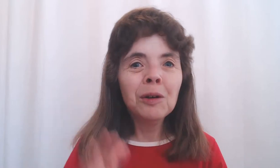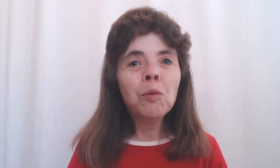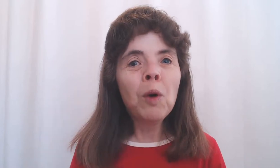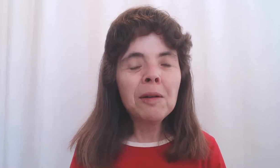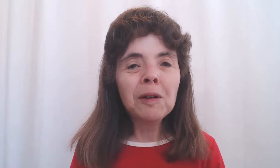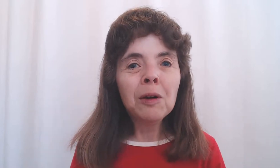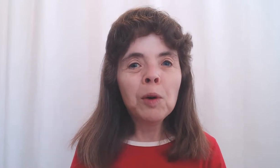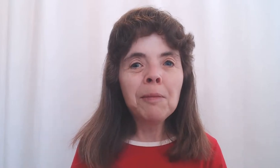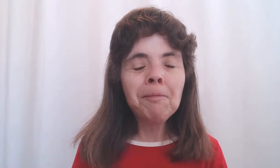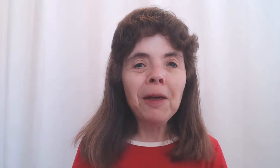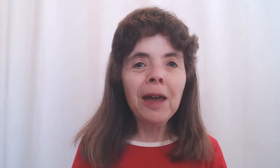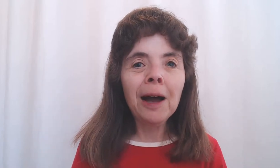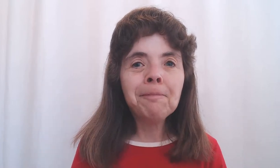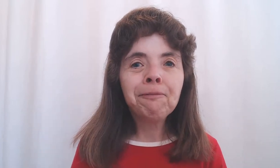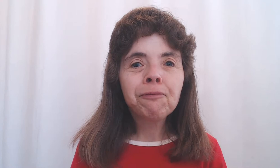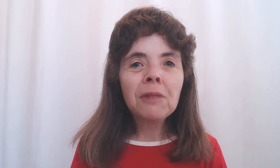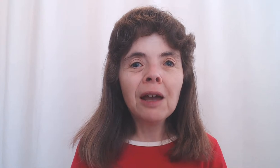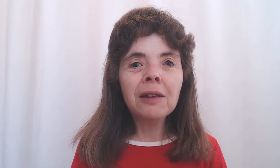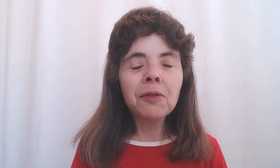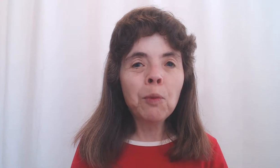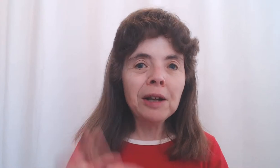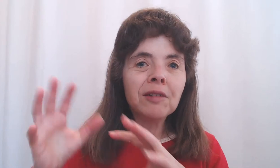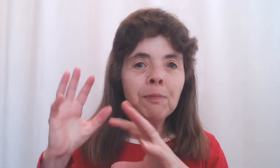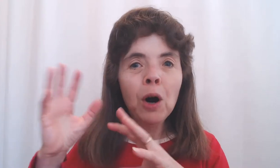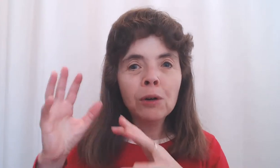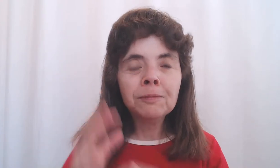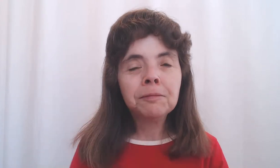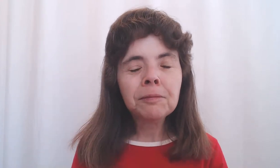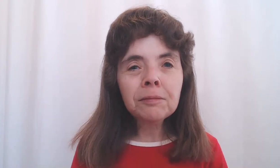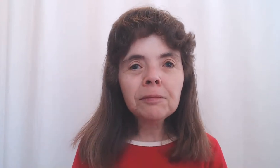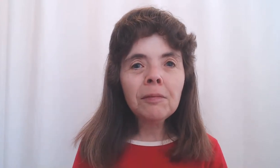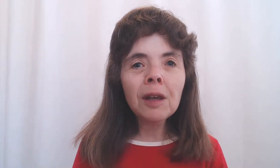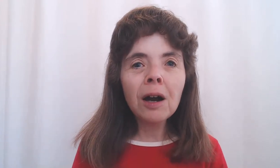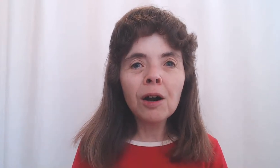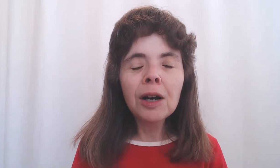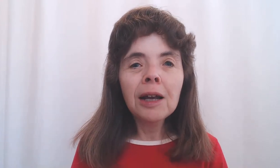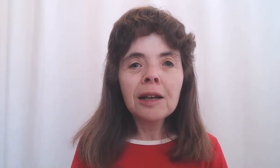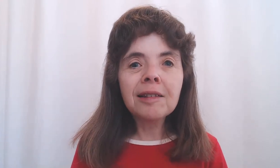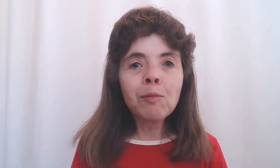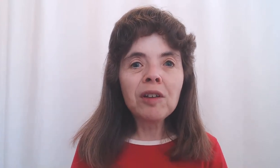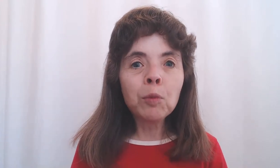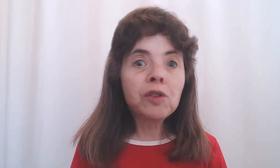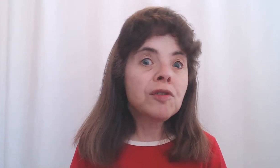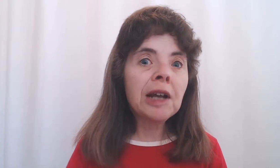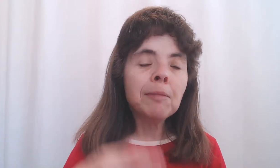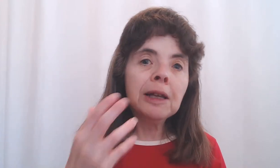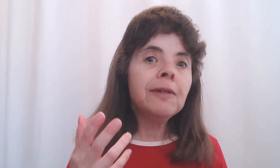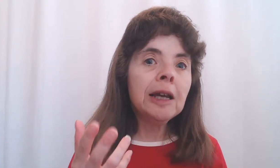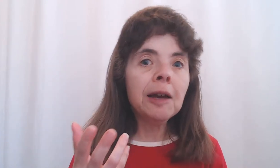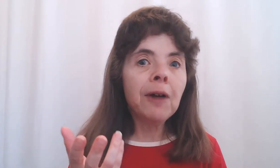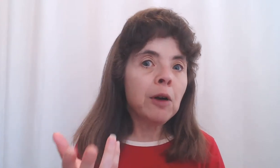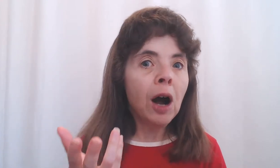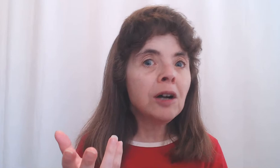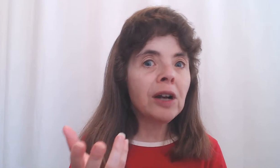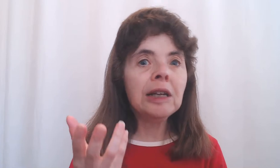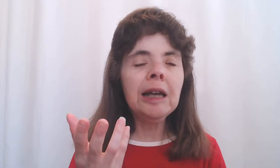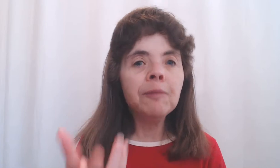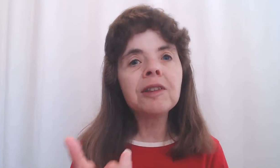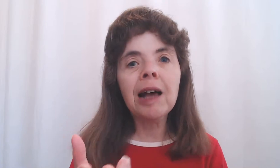what he, what he meant by that. And that the writings of Paul are in some ways more interesting. I believe he, if I recall correctly, he emphasized